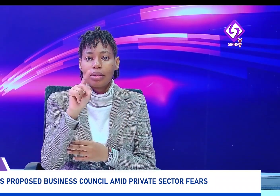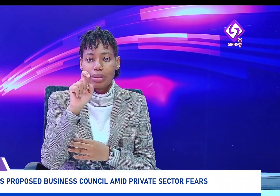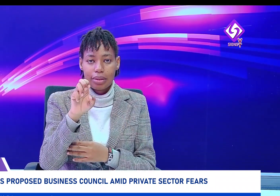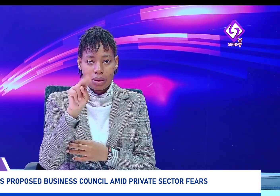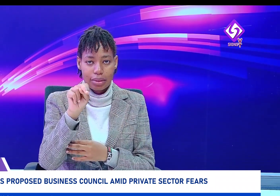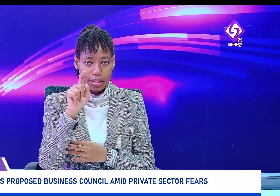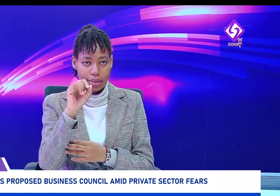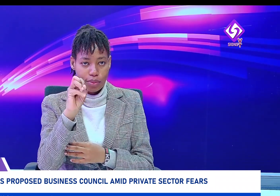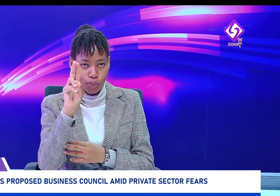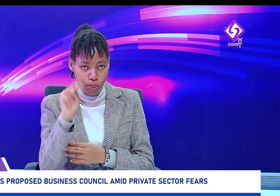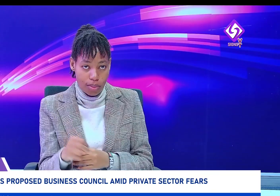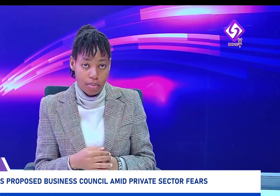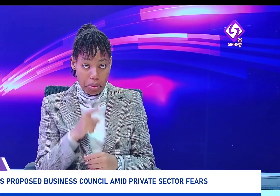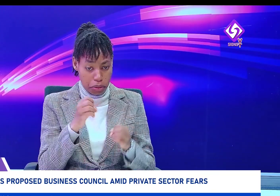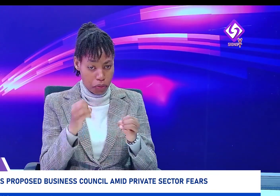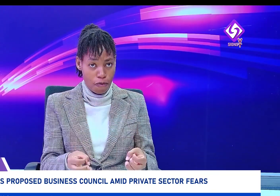on its intentions.